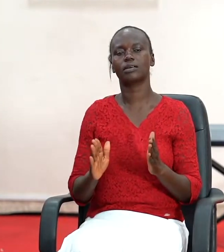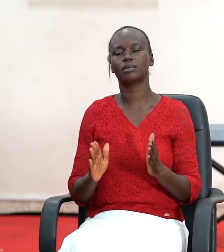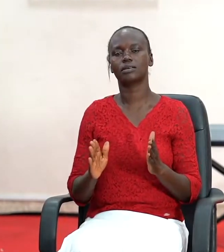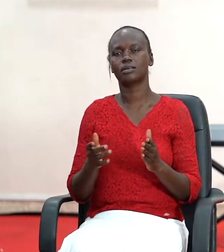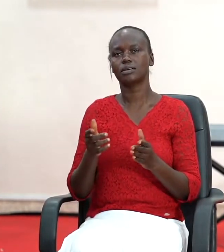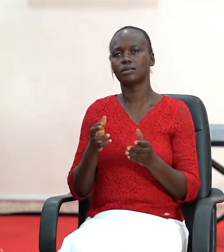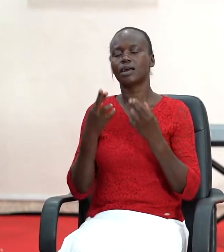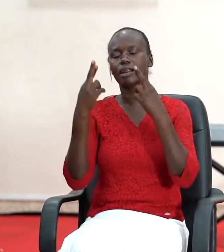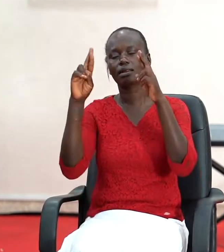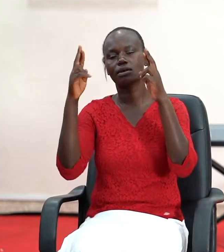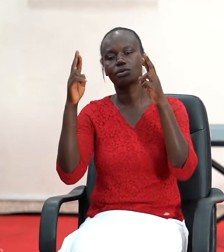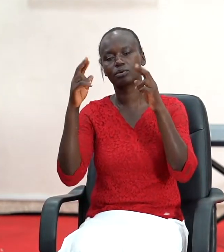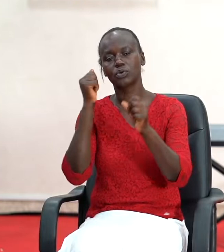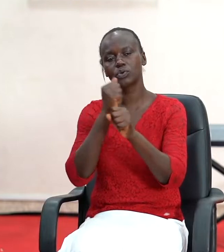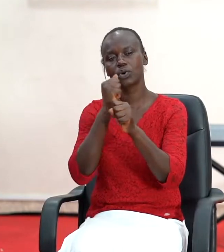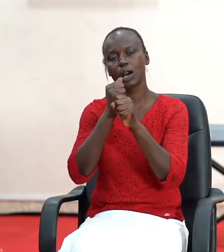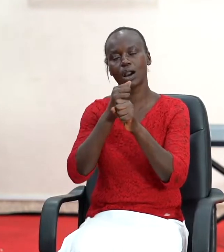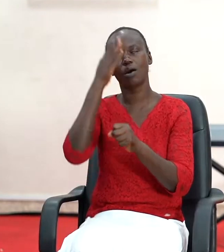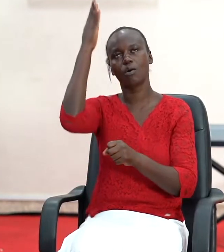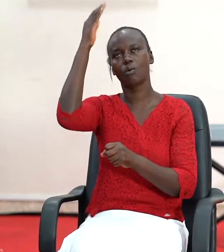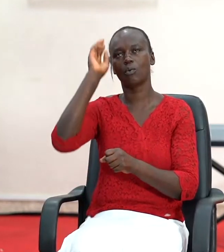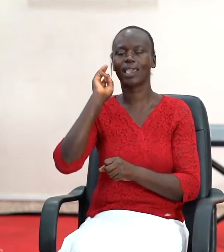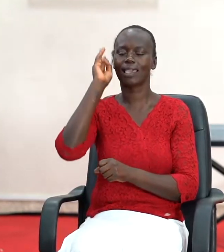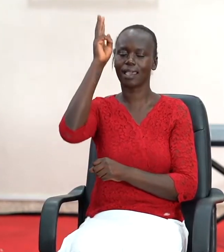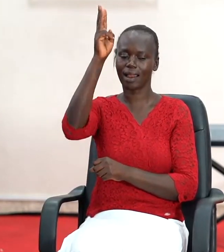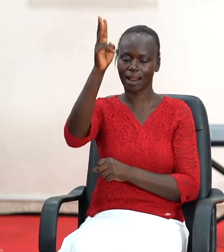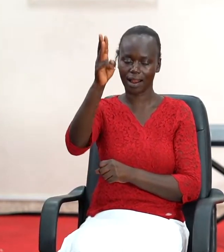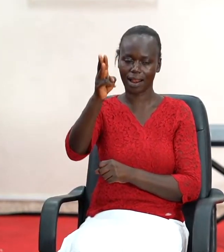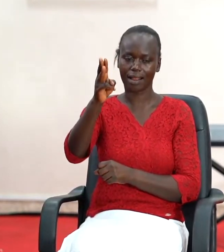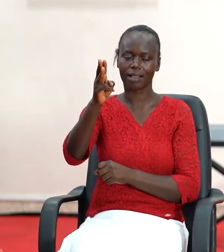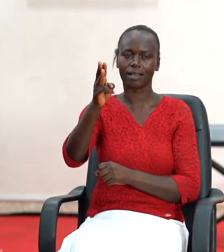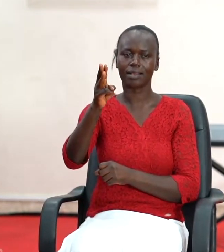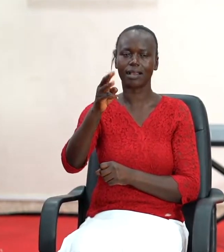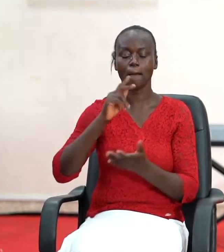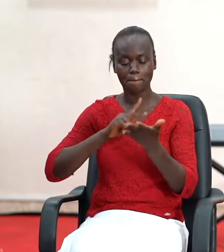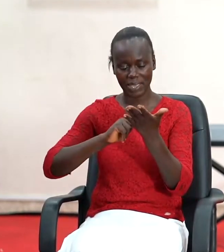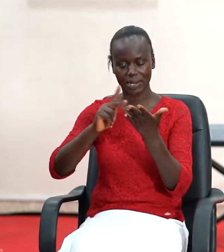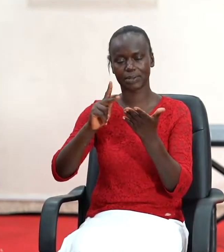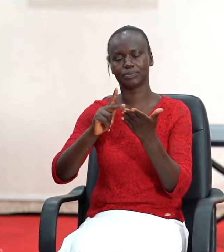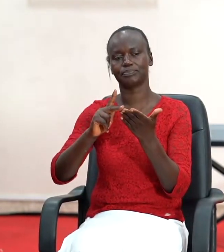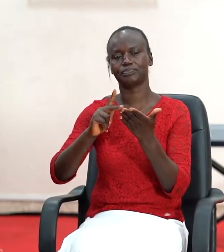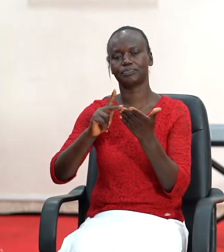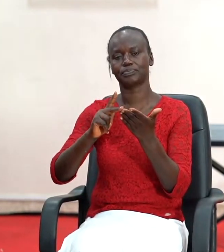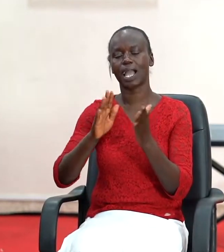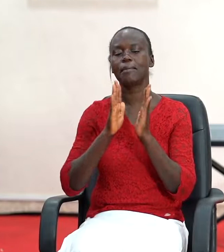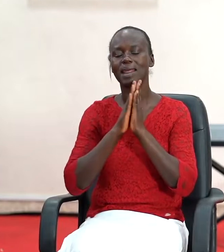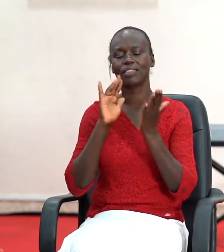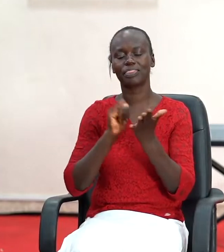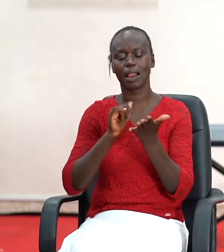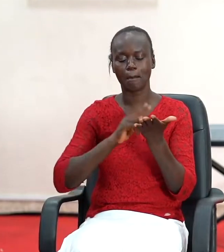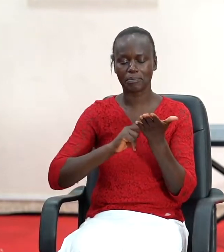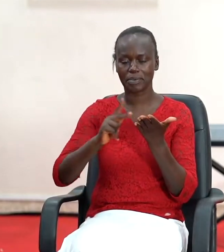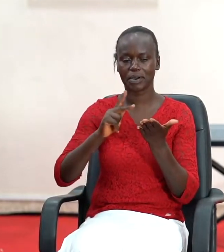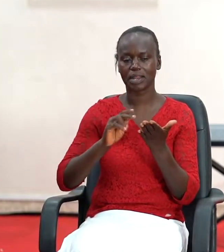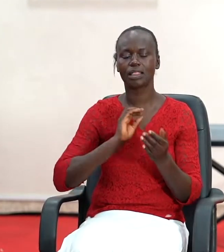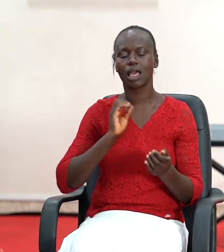Savior, ready to do your will. Purity. I pray that purity itakuwa